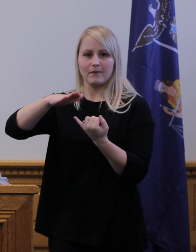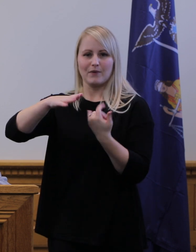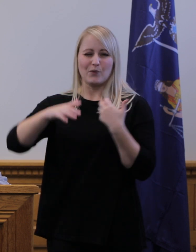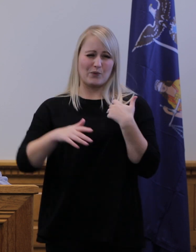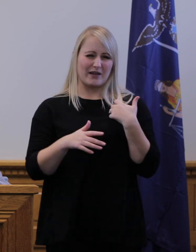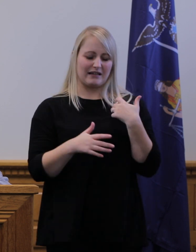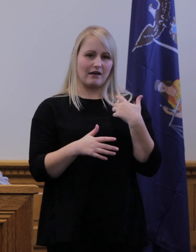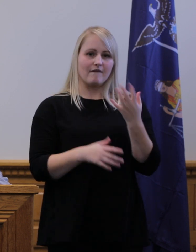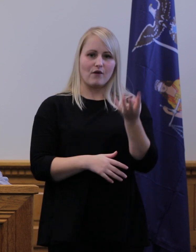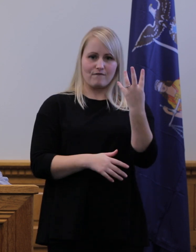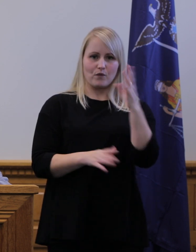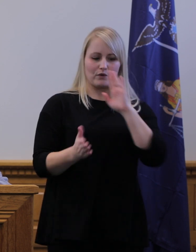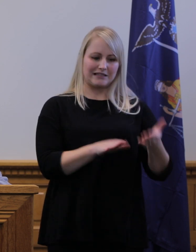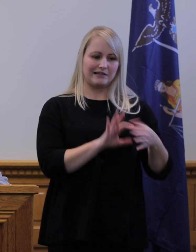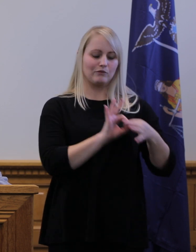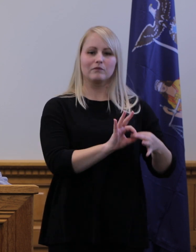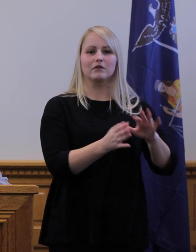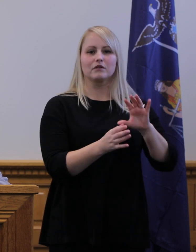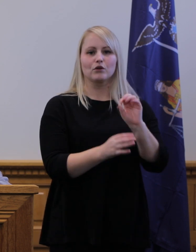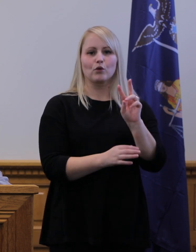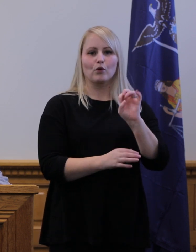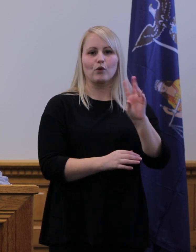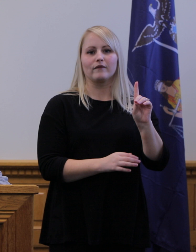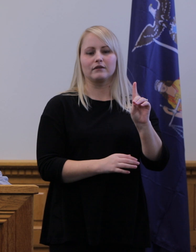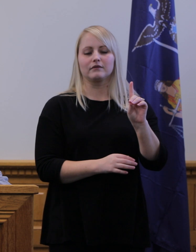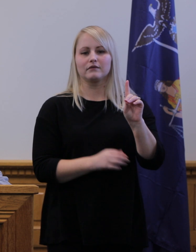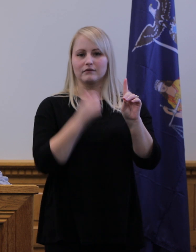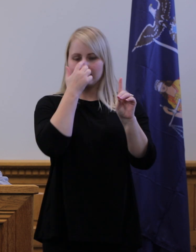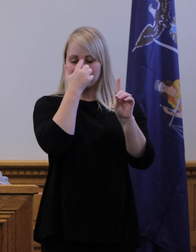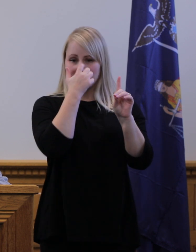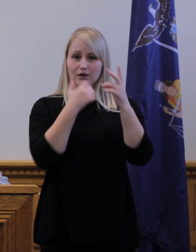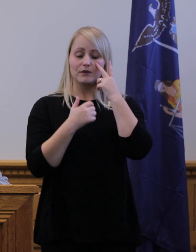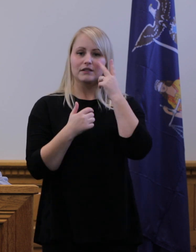deaths related to COVID-19. And we've seen